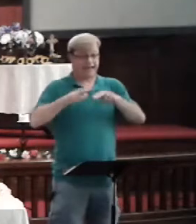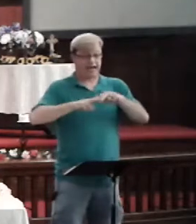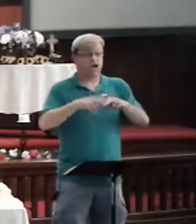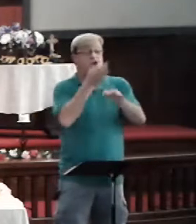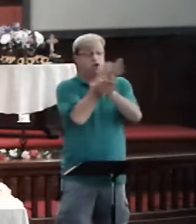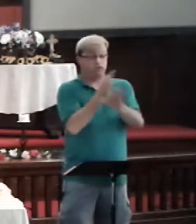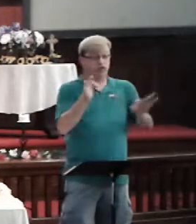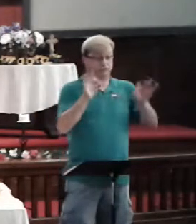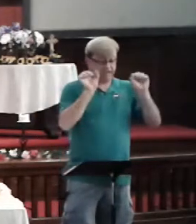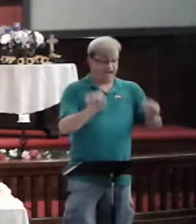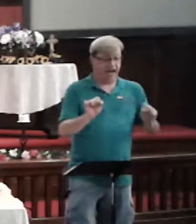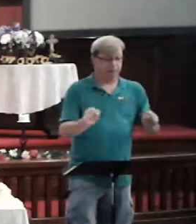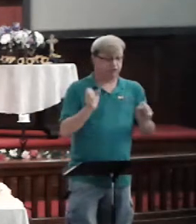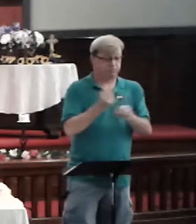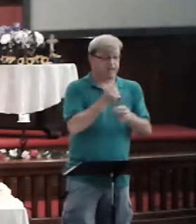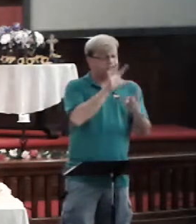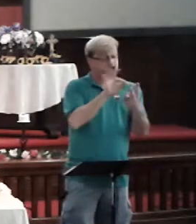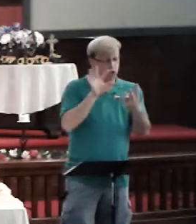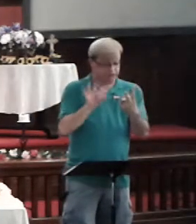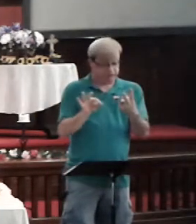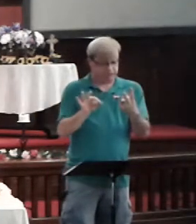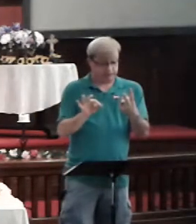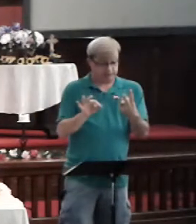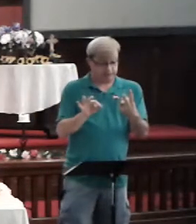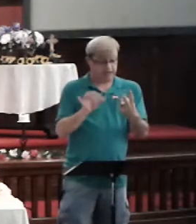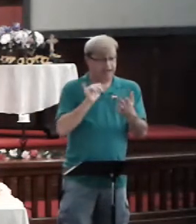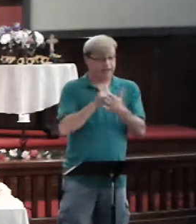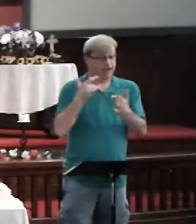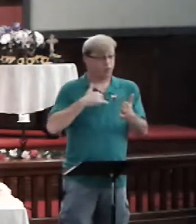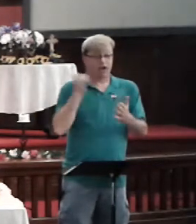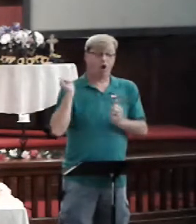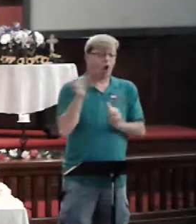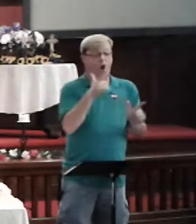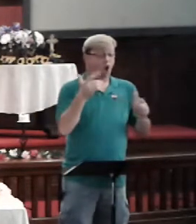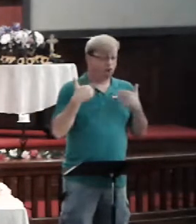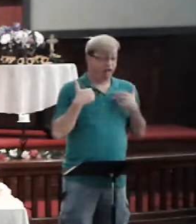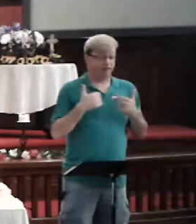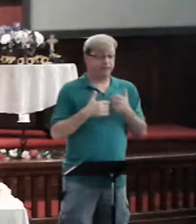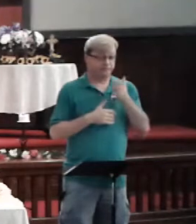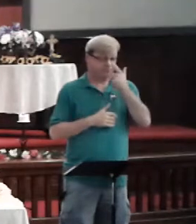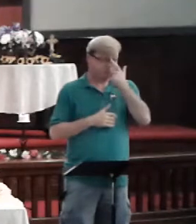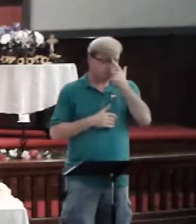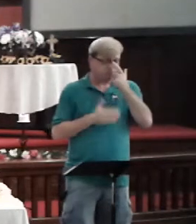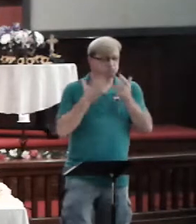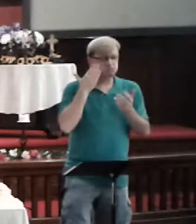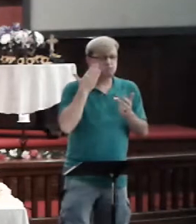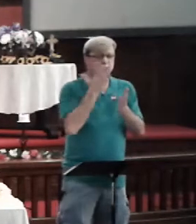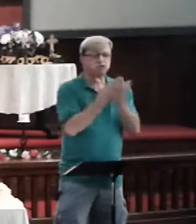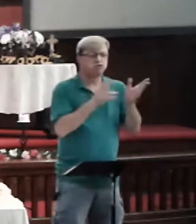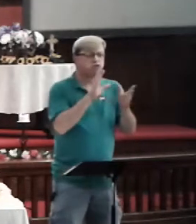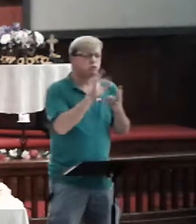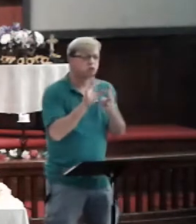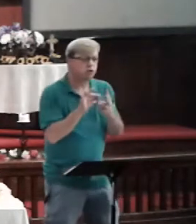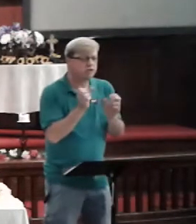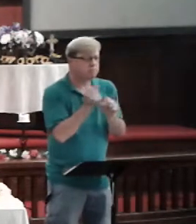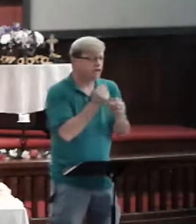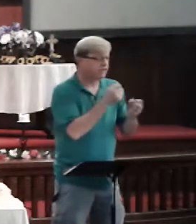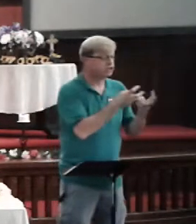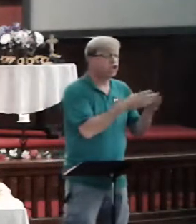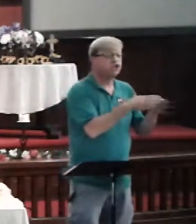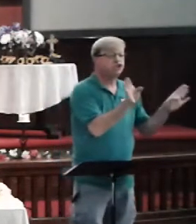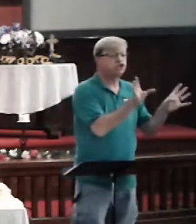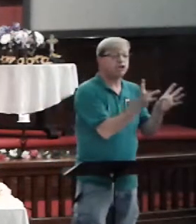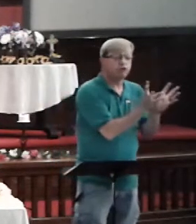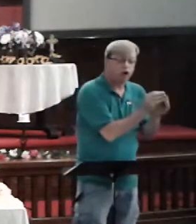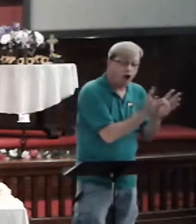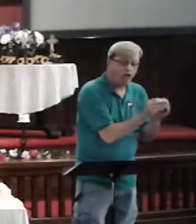Freedom is being able to make those choices that we all have. You know, some choices were made at General Conference, and I'll be